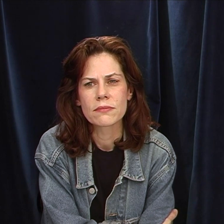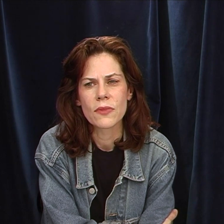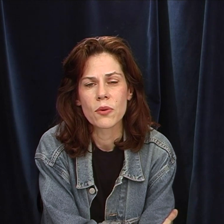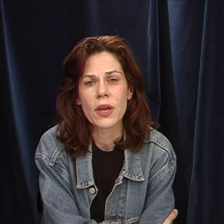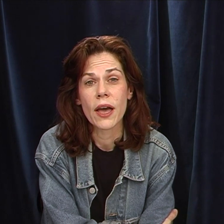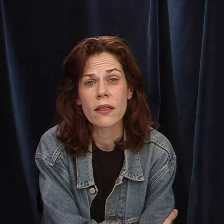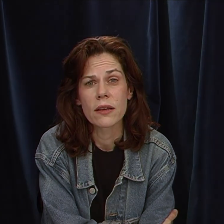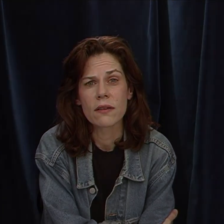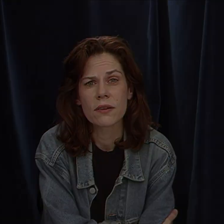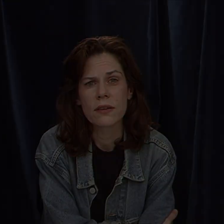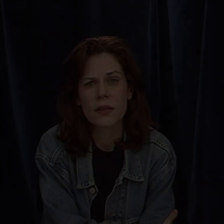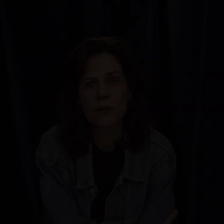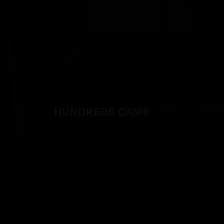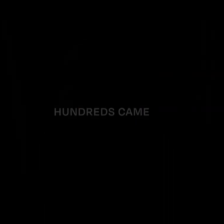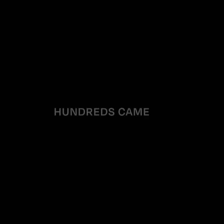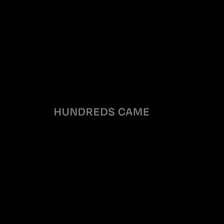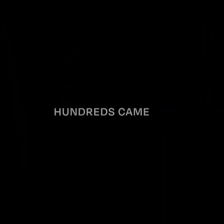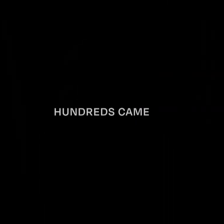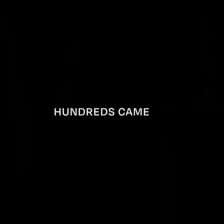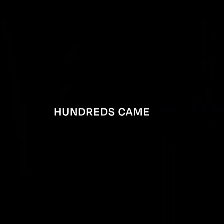the reality of it.